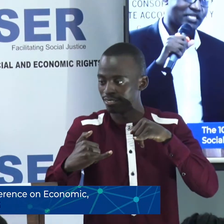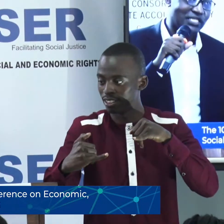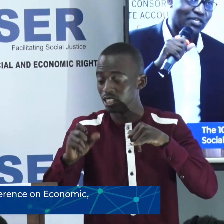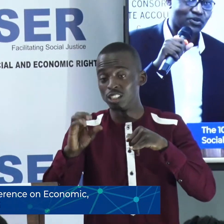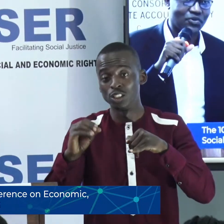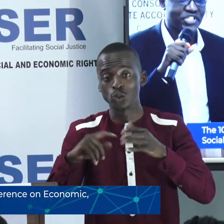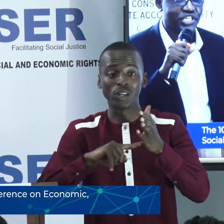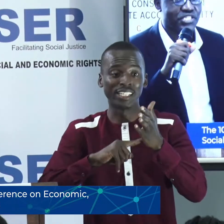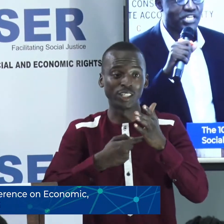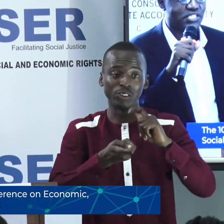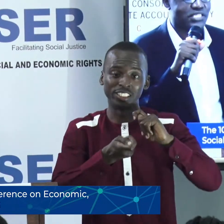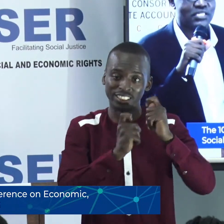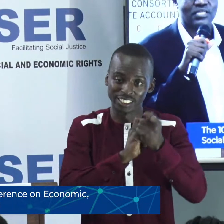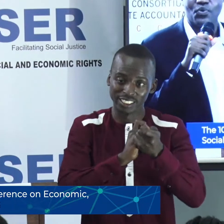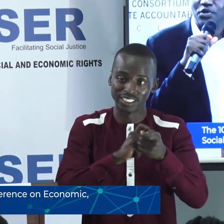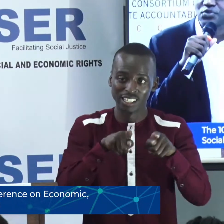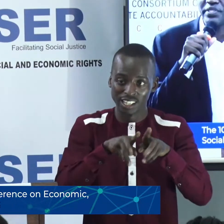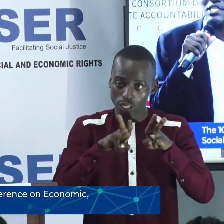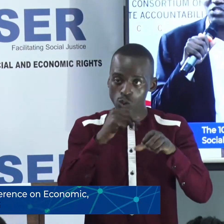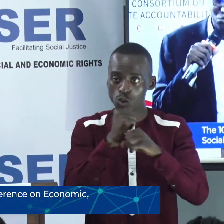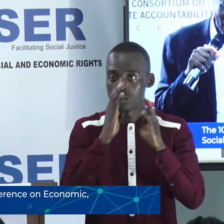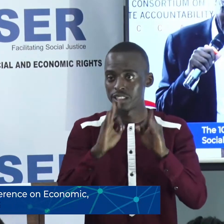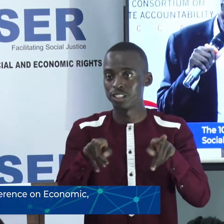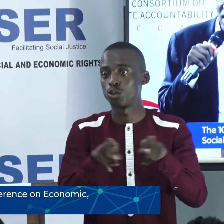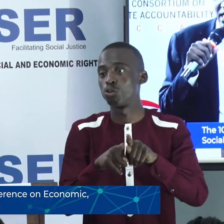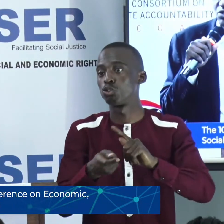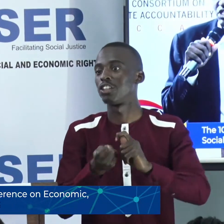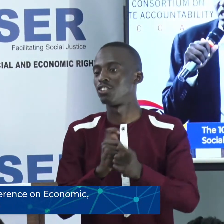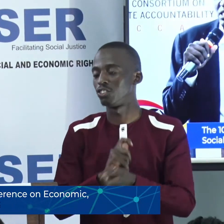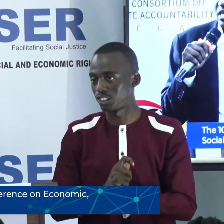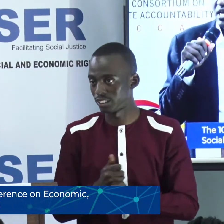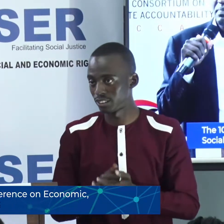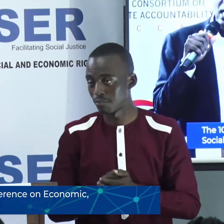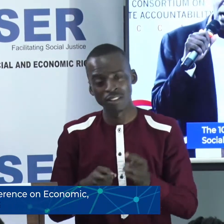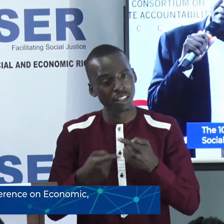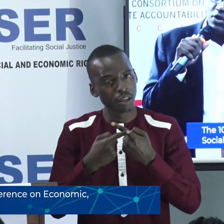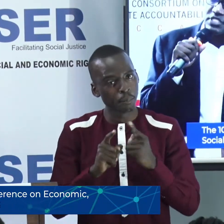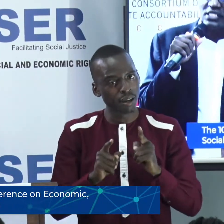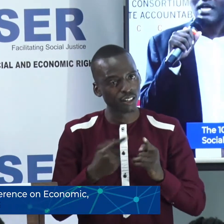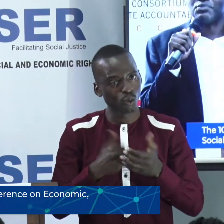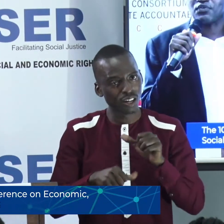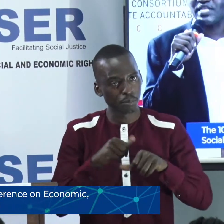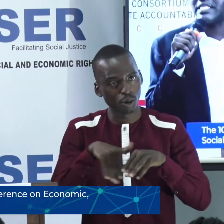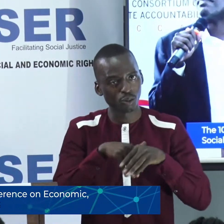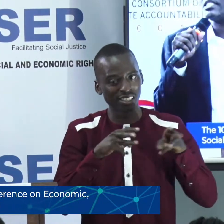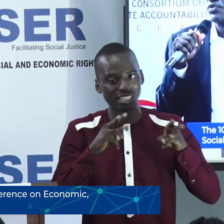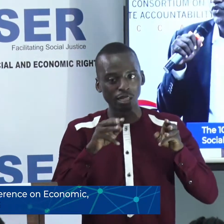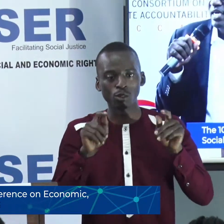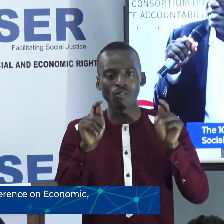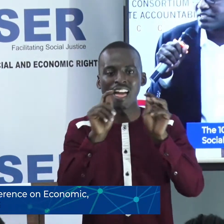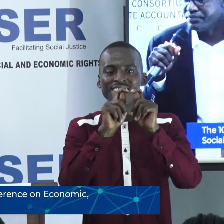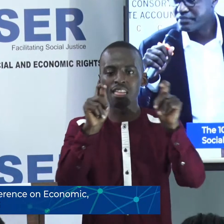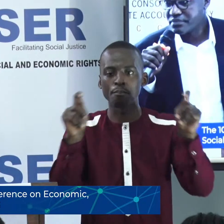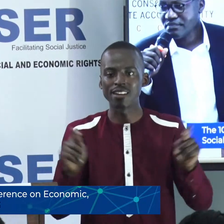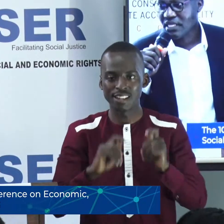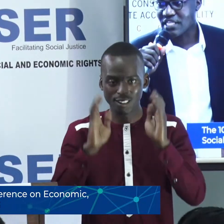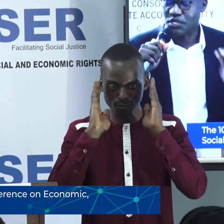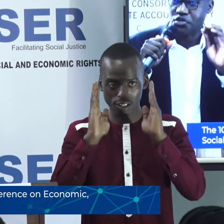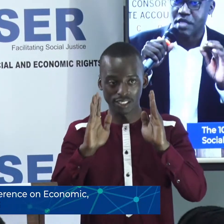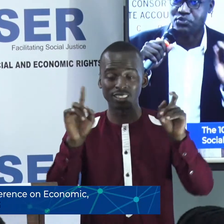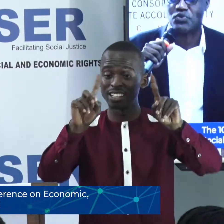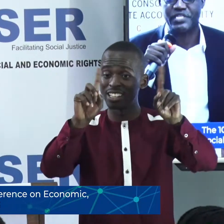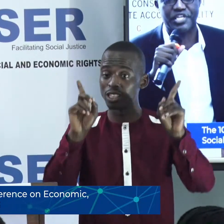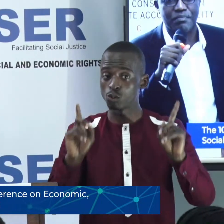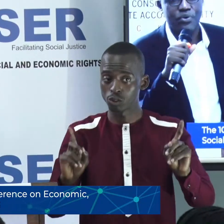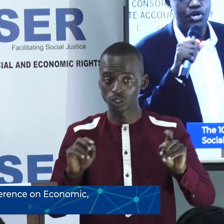as technology changes, the way we do things too has to change. But how about in terms of the thematic focus? The question